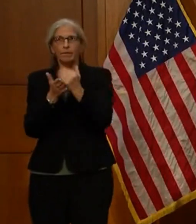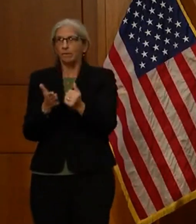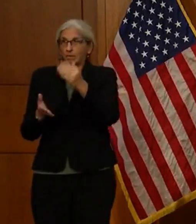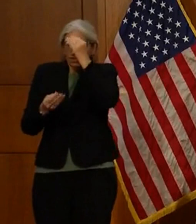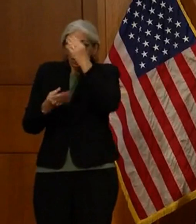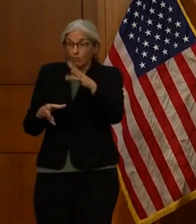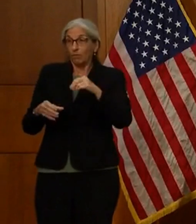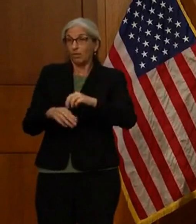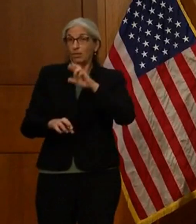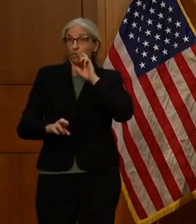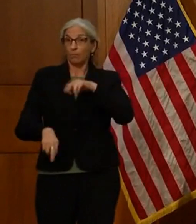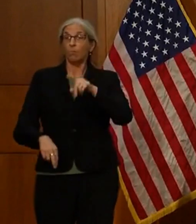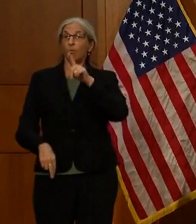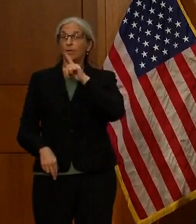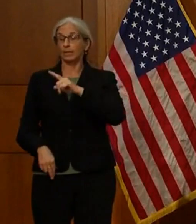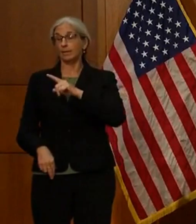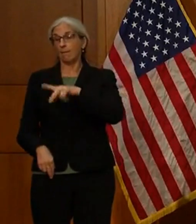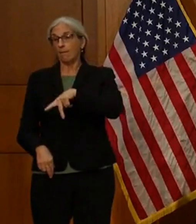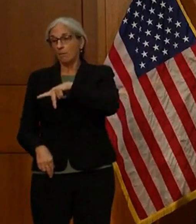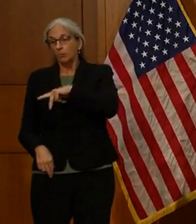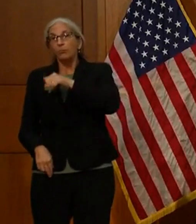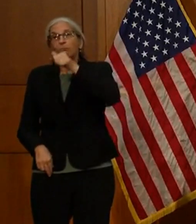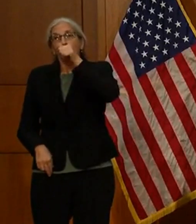these reports is personal,